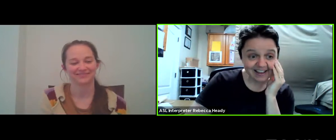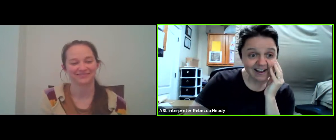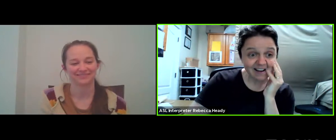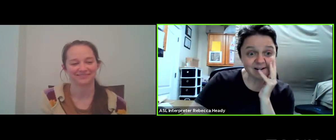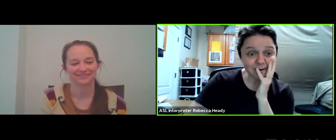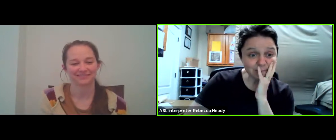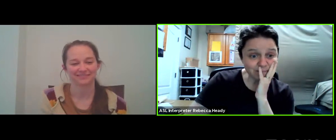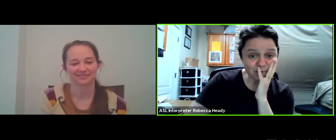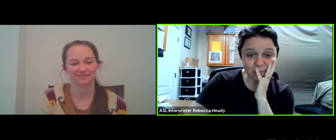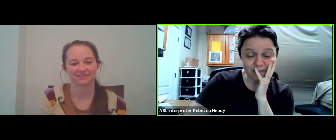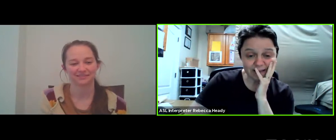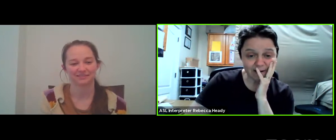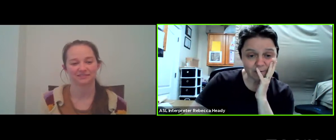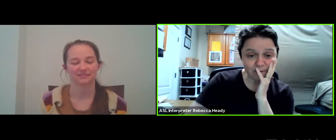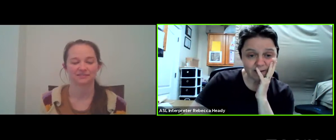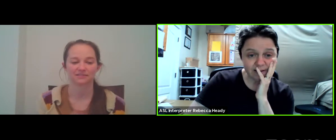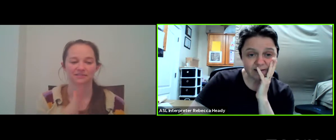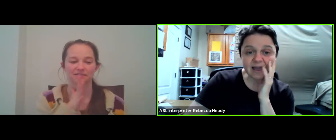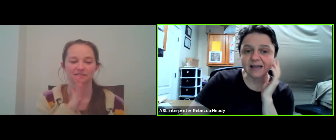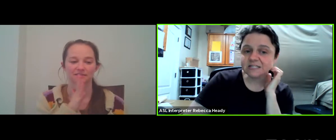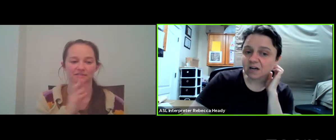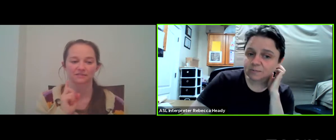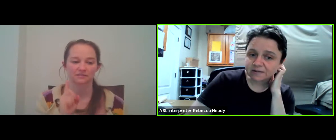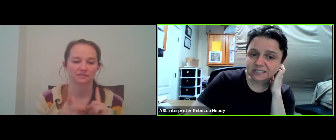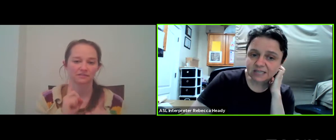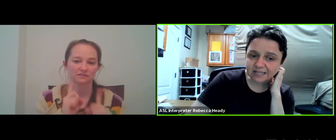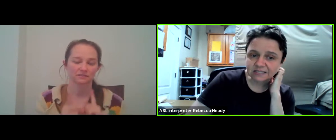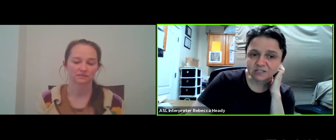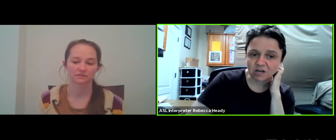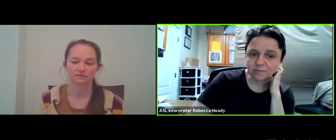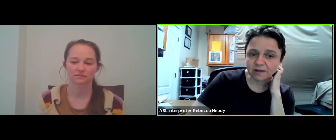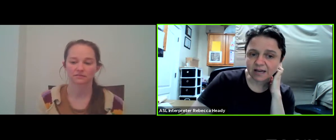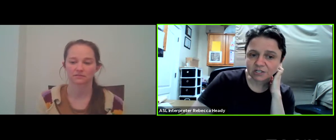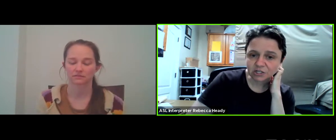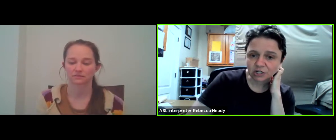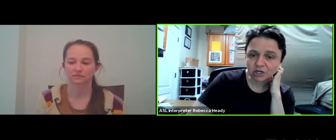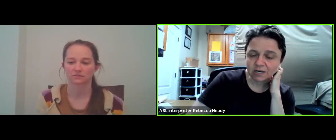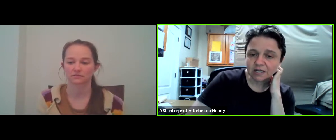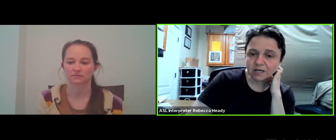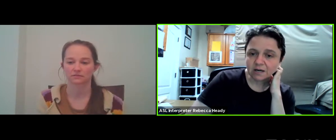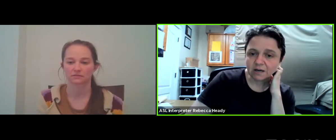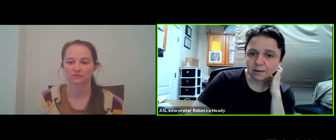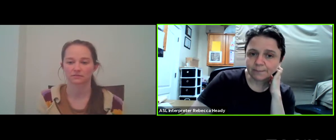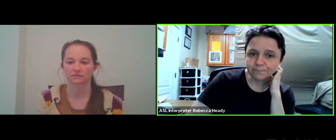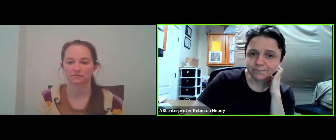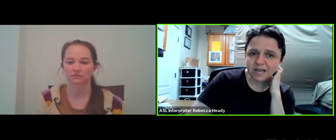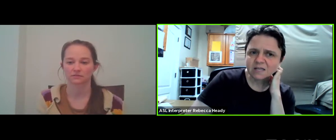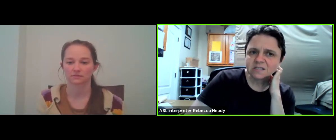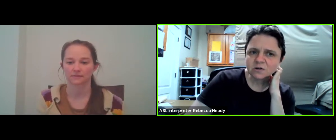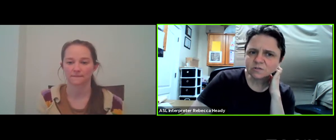Anyway, holy cow. Yeah, he talked about discuss, he talked about lecture.